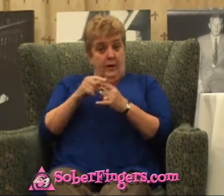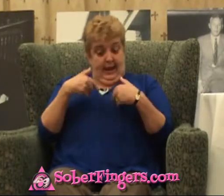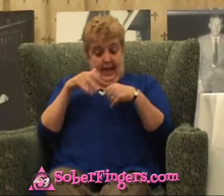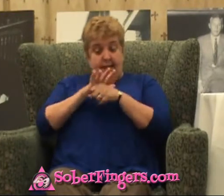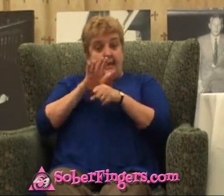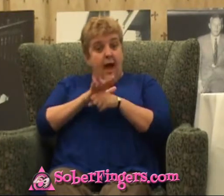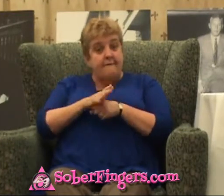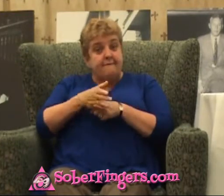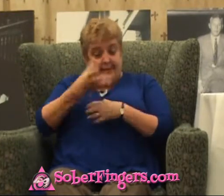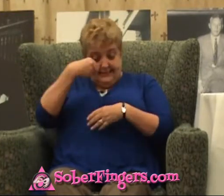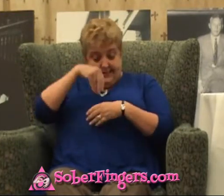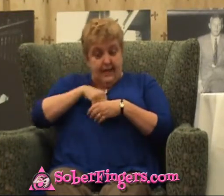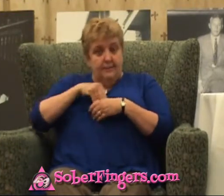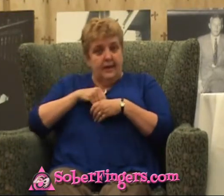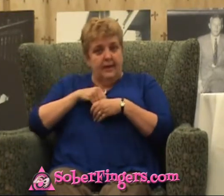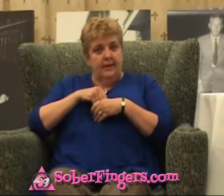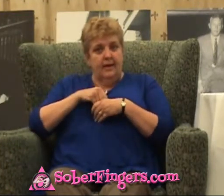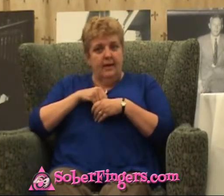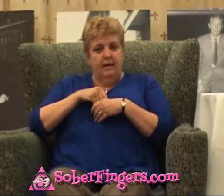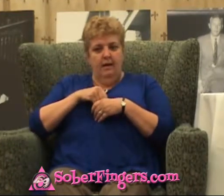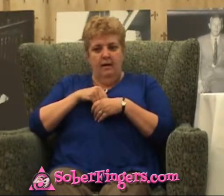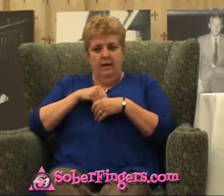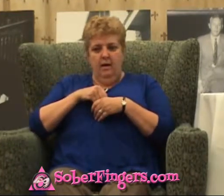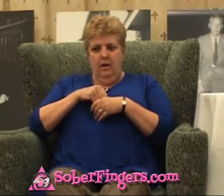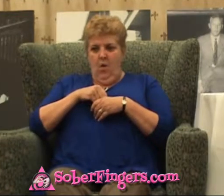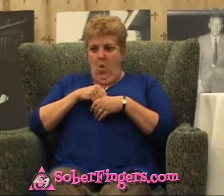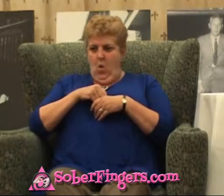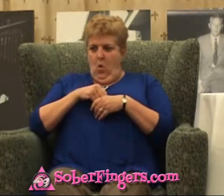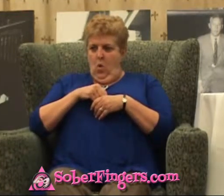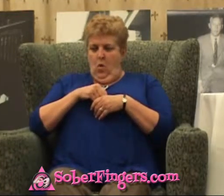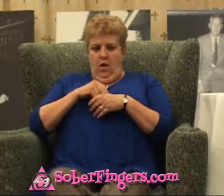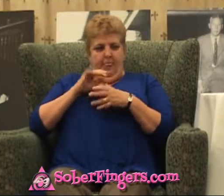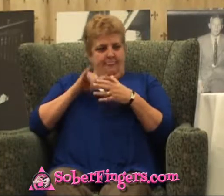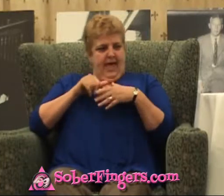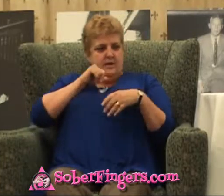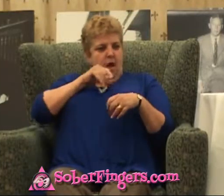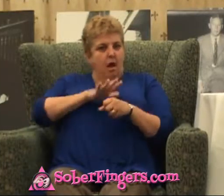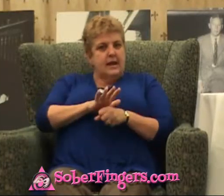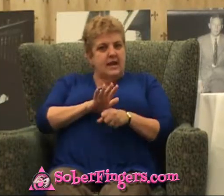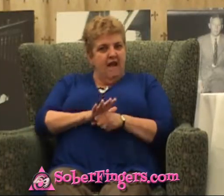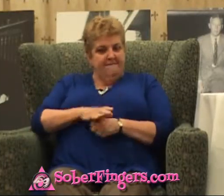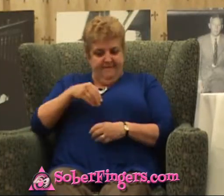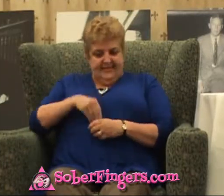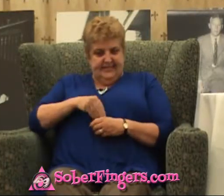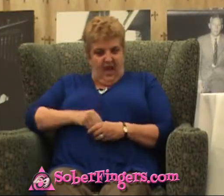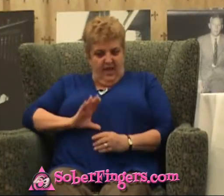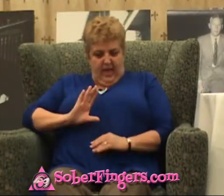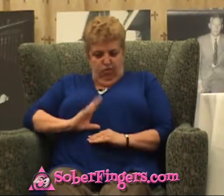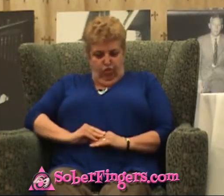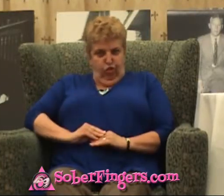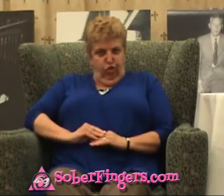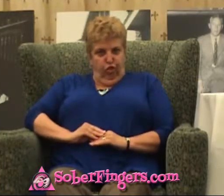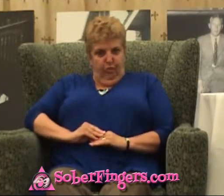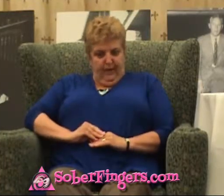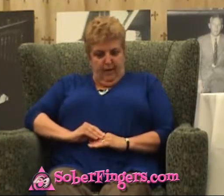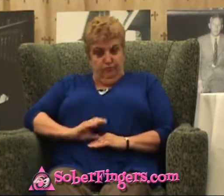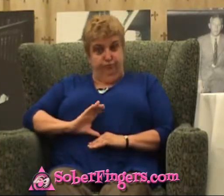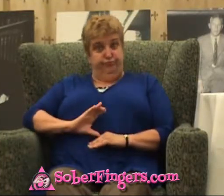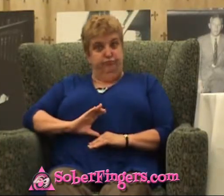the power to take that not enough and bring it right up to just enough. And for the first time ever, I could look you in the eyes. It had the power to